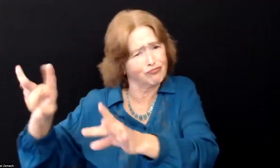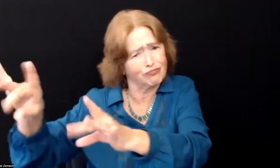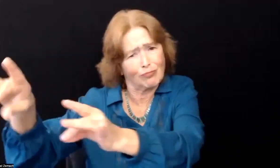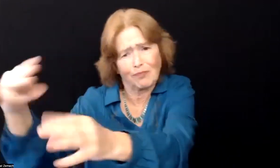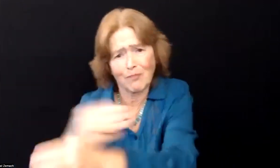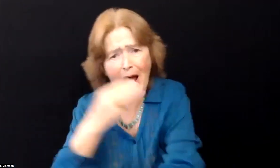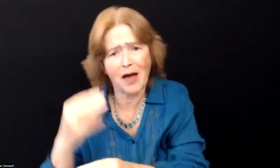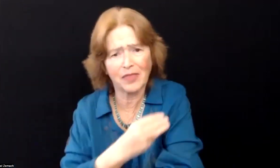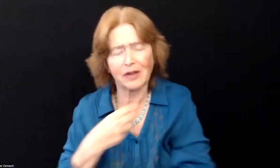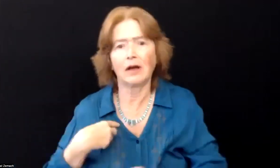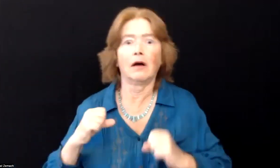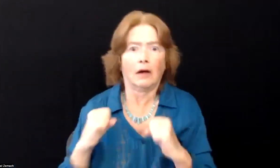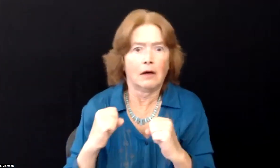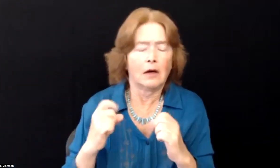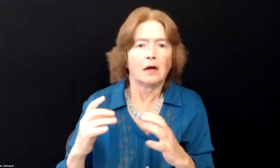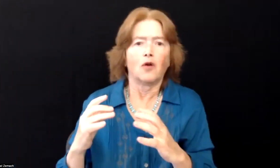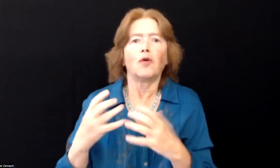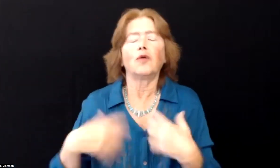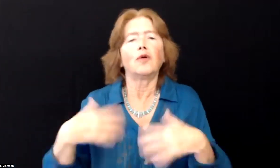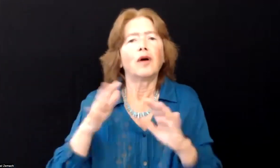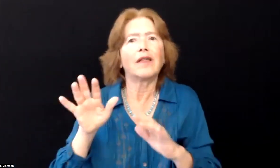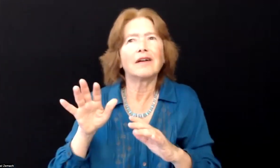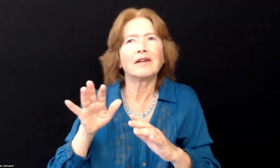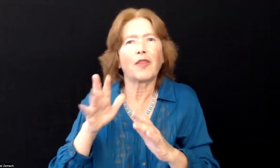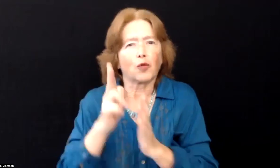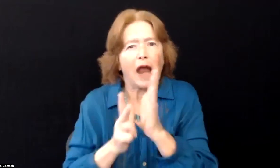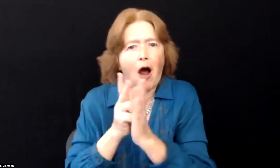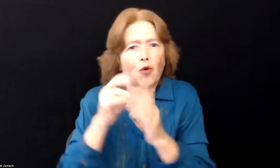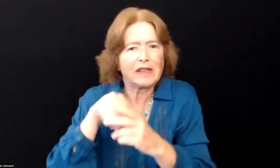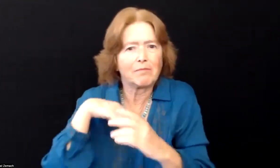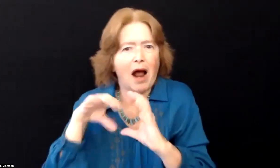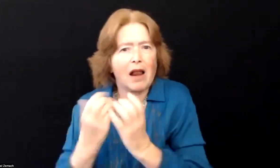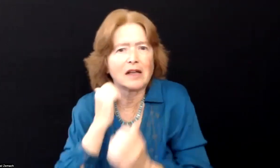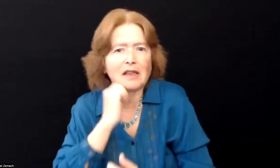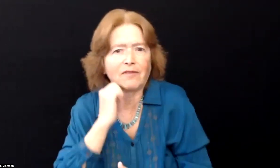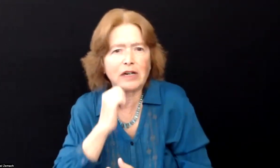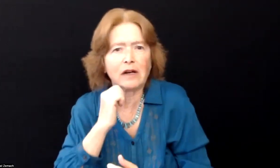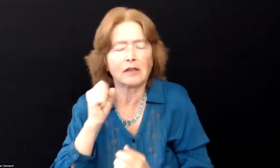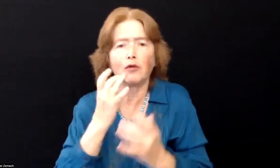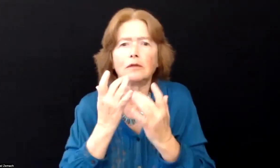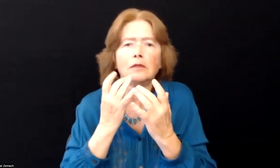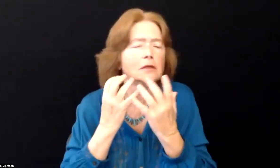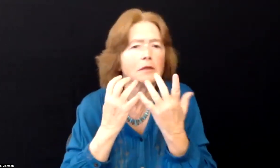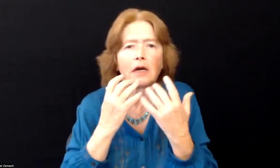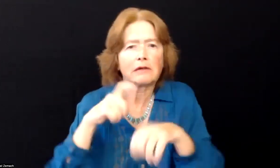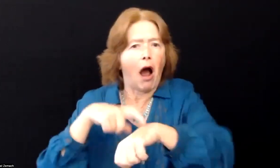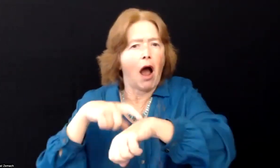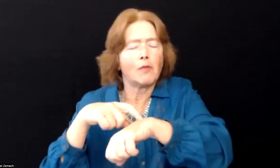bright and she was picking up the math. So she had 3 hours of my class every day, and that time